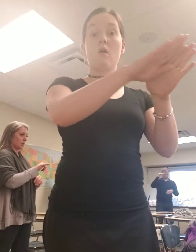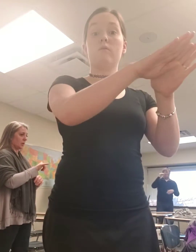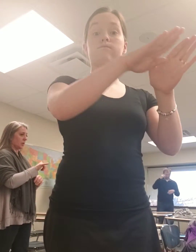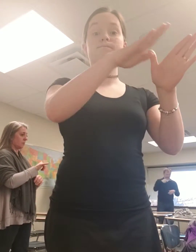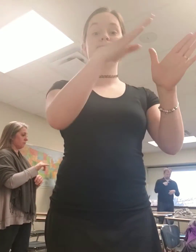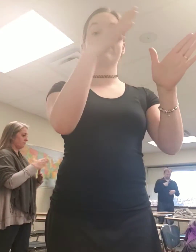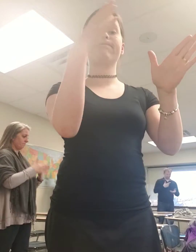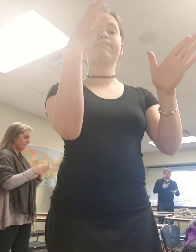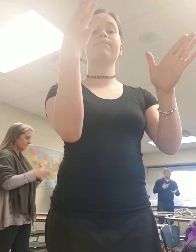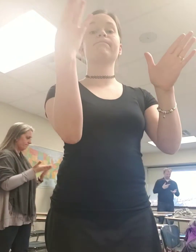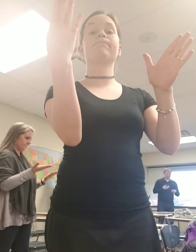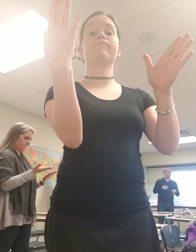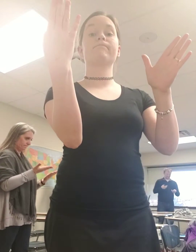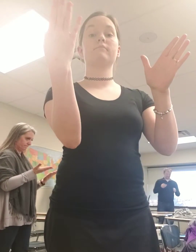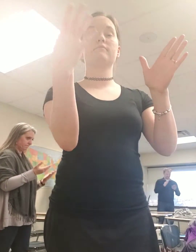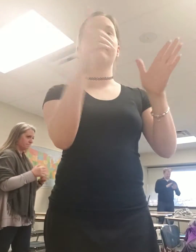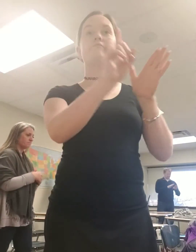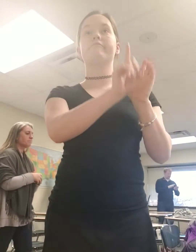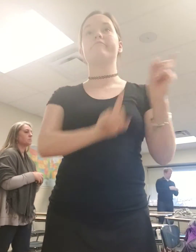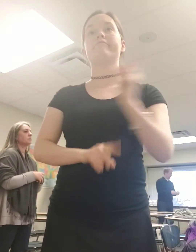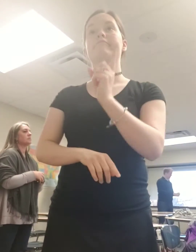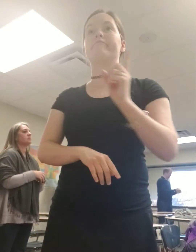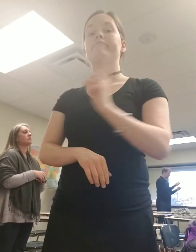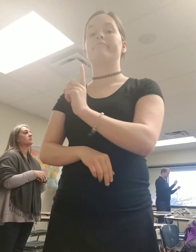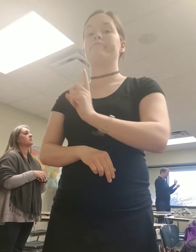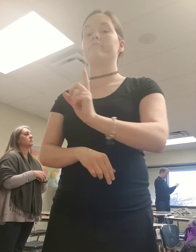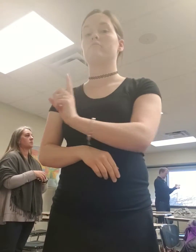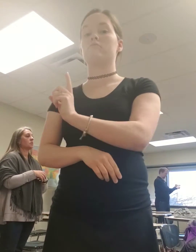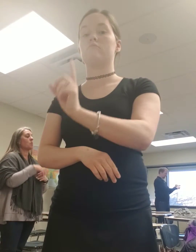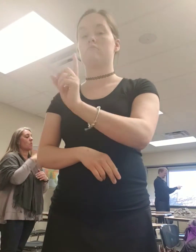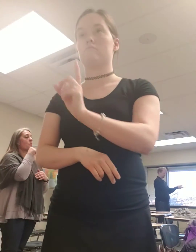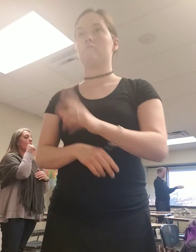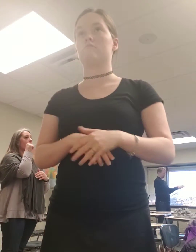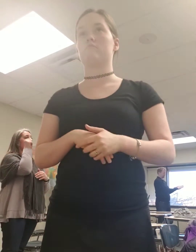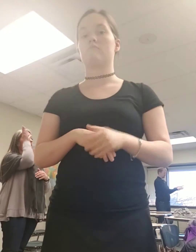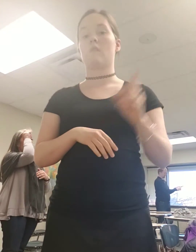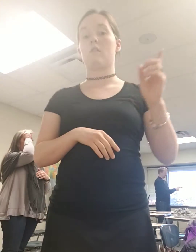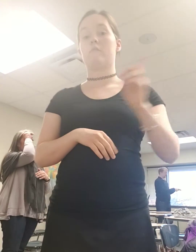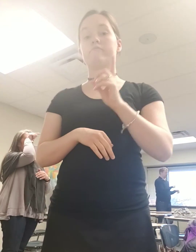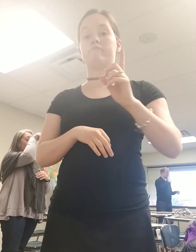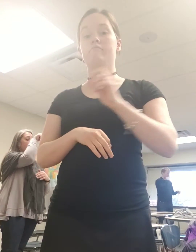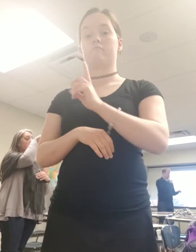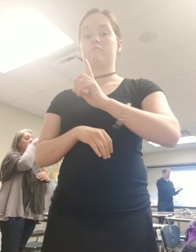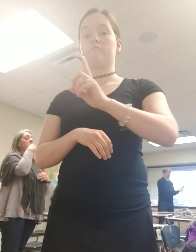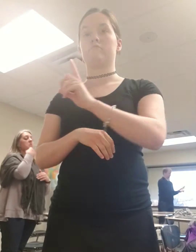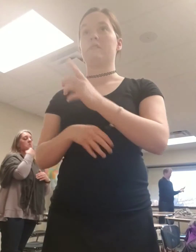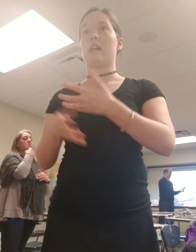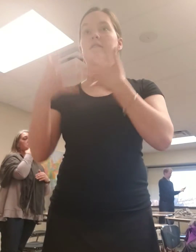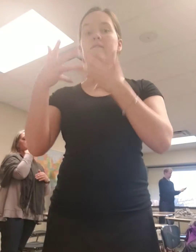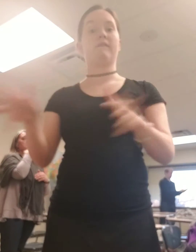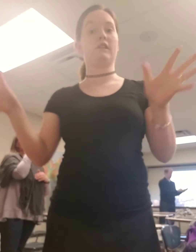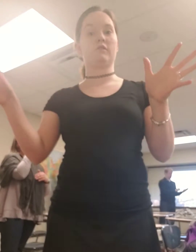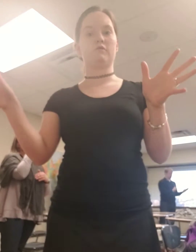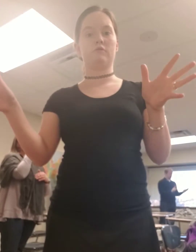closet, they just let her out, and it says that she walks out, and that's when the story ends.